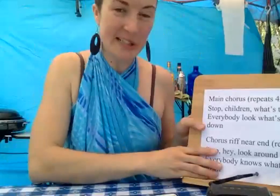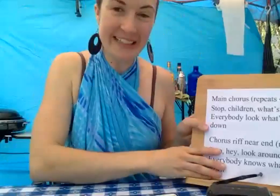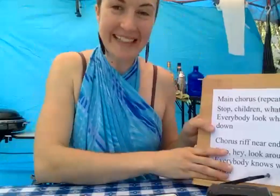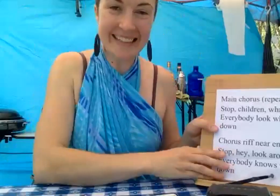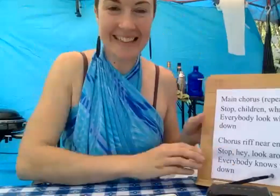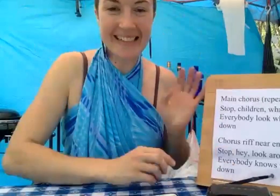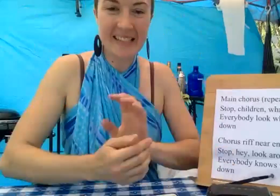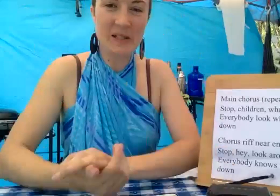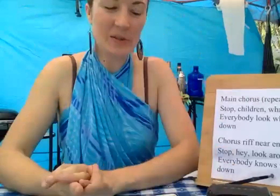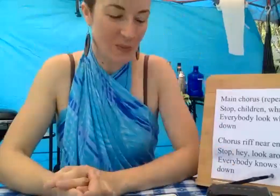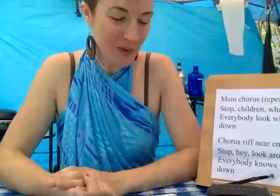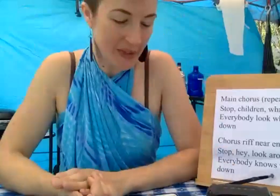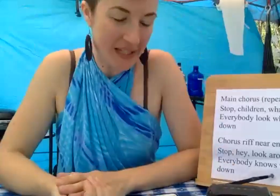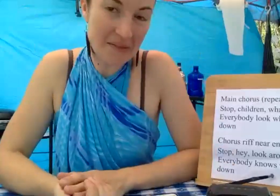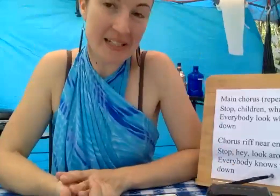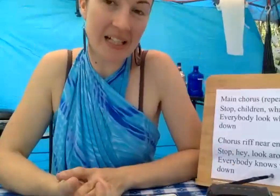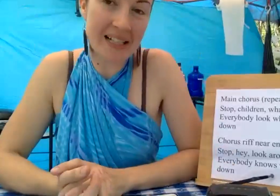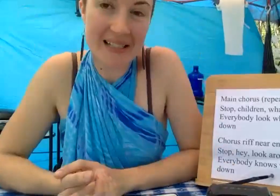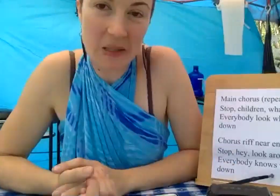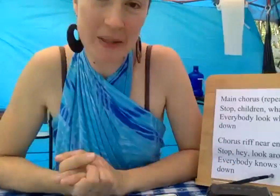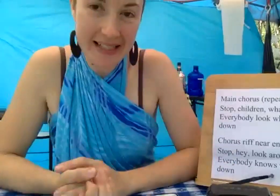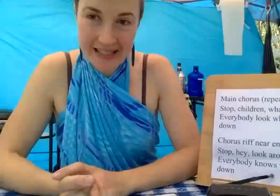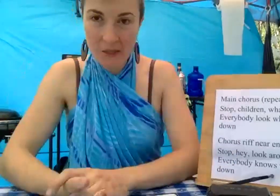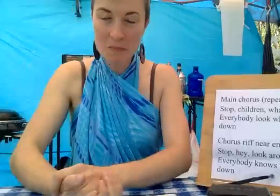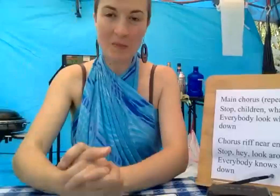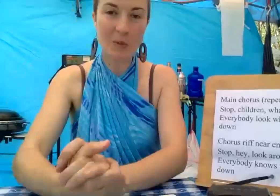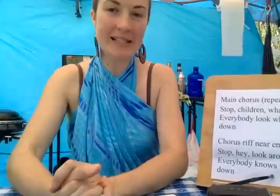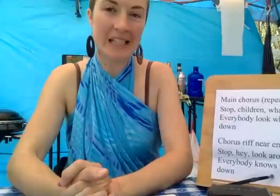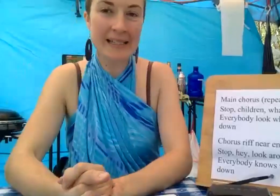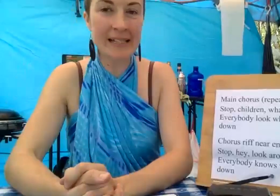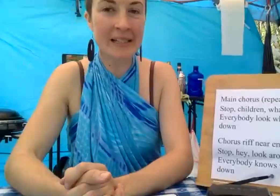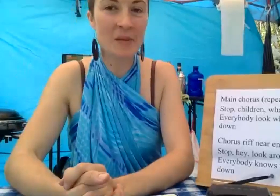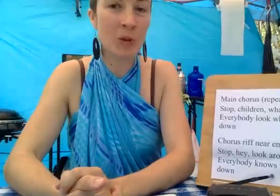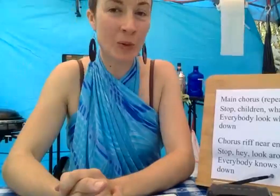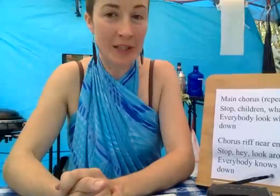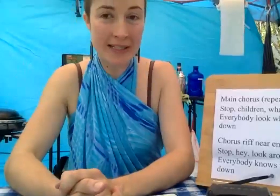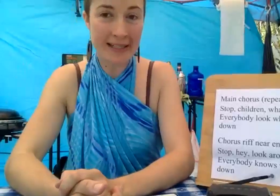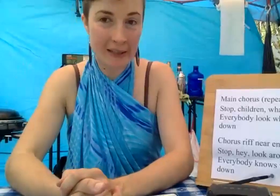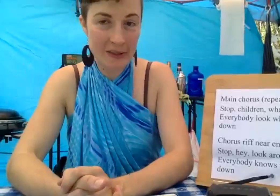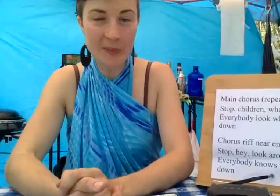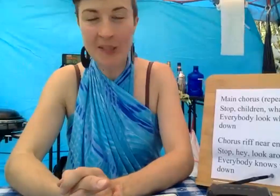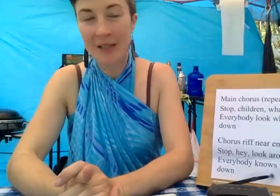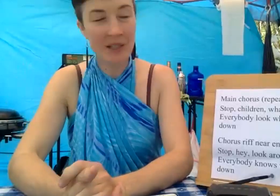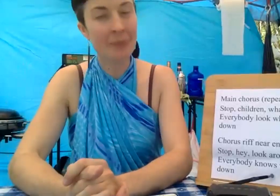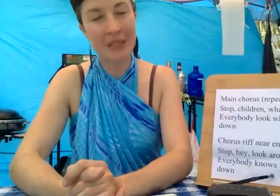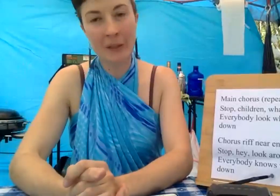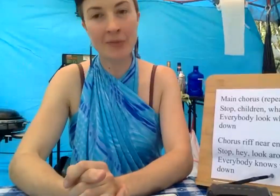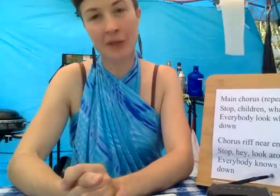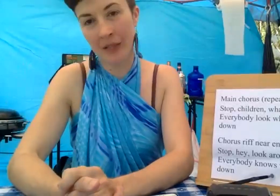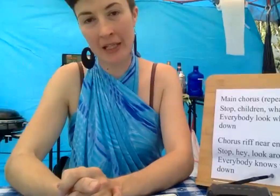All right, so the end of this class is always the same. We sing and sign the more we get together. If you have been here before, you'll catch